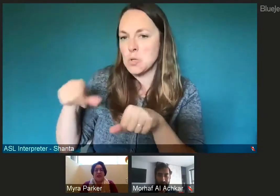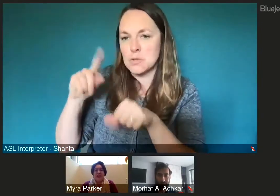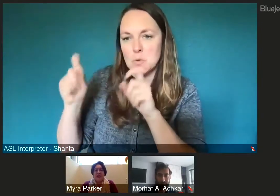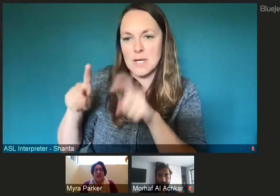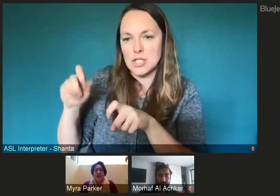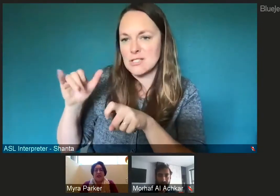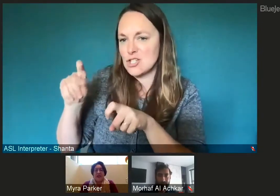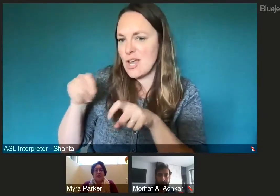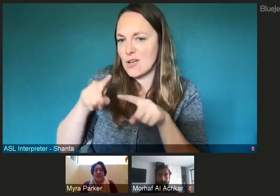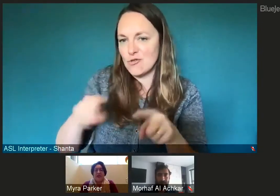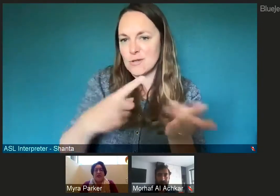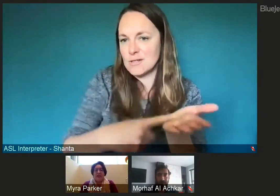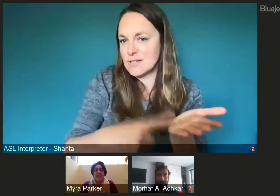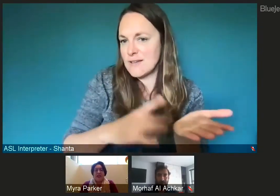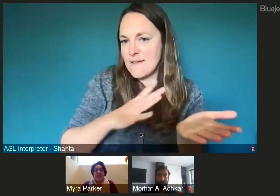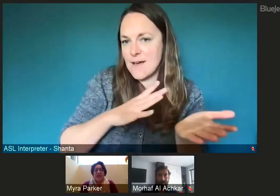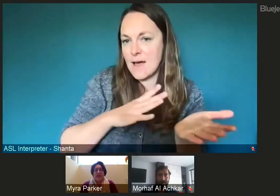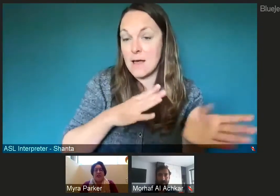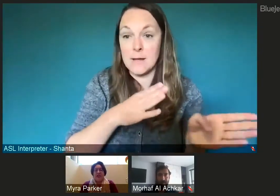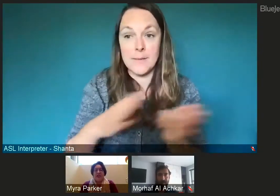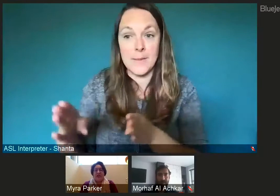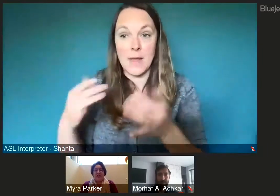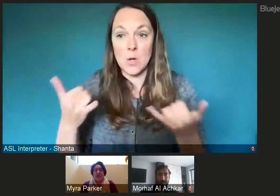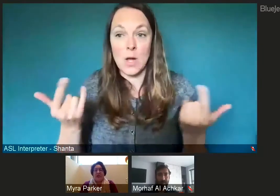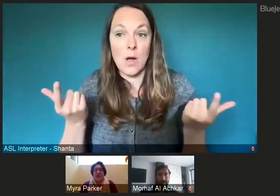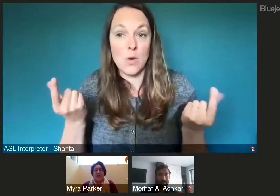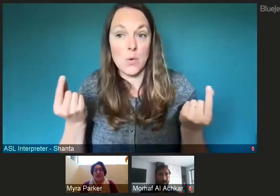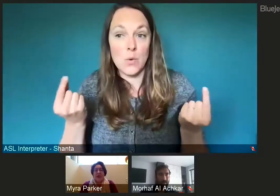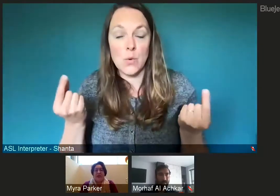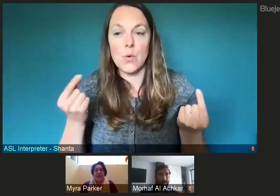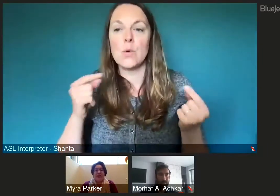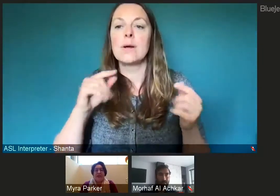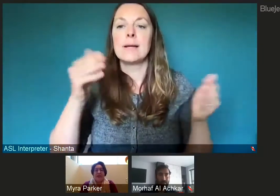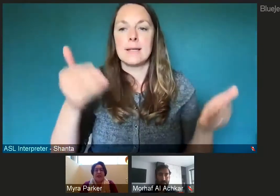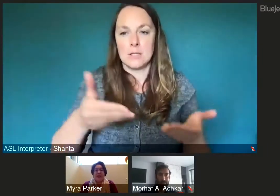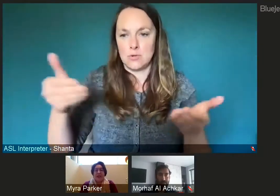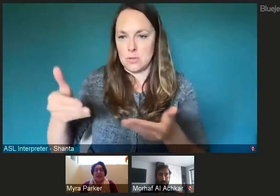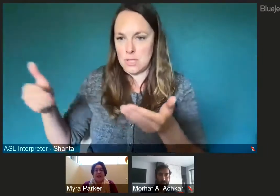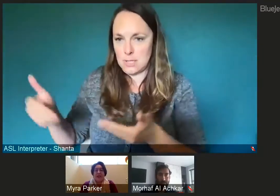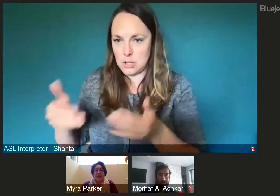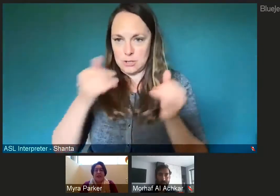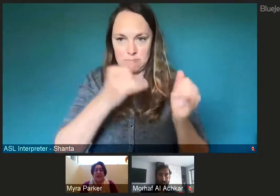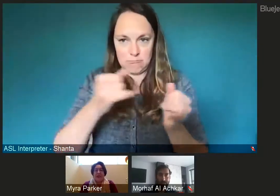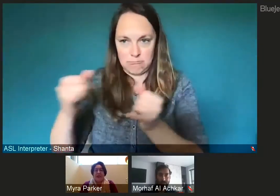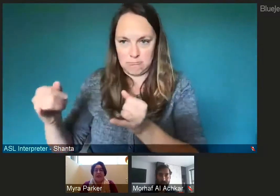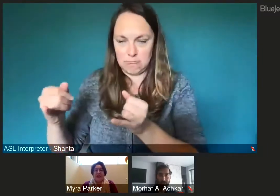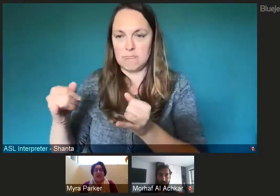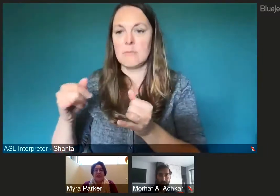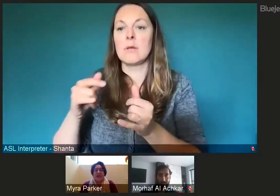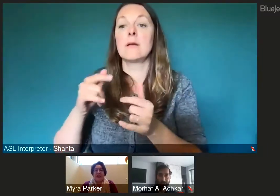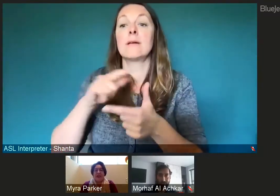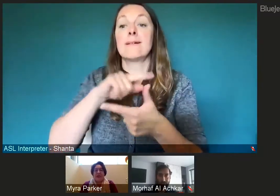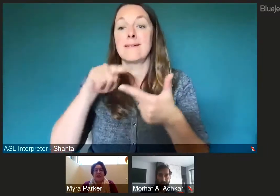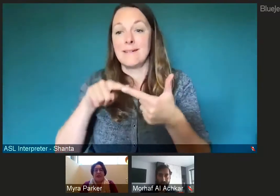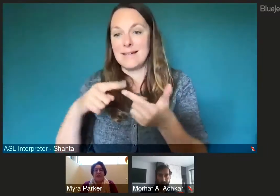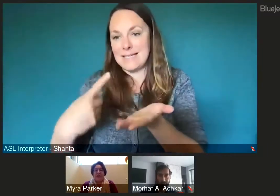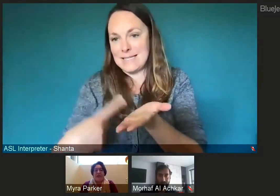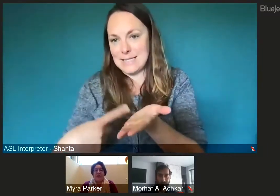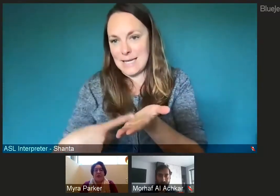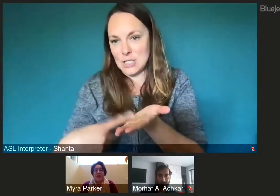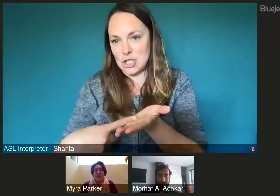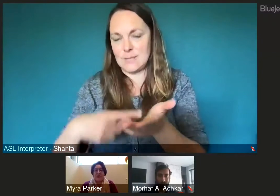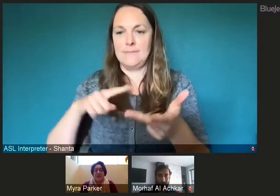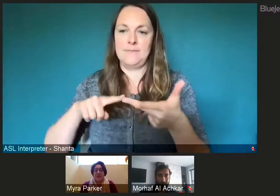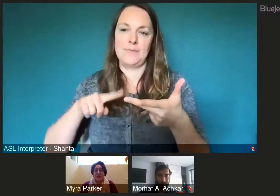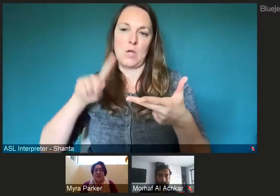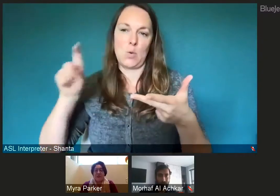discussion. The plan for today is to start off with introductions of our panelists, then we'll turn to our discussion, and finally we'll open it up for